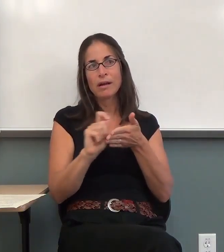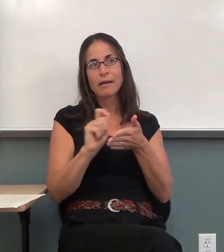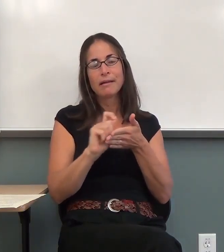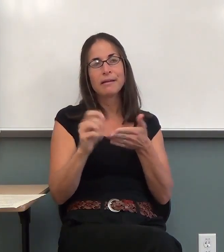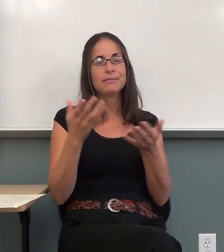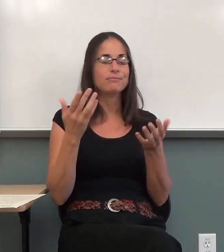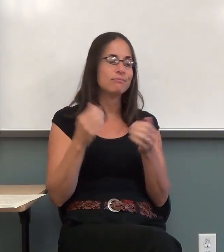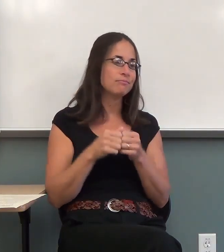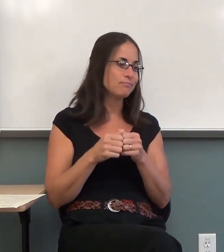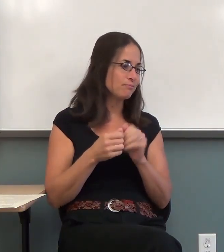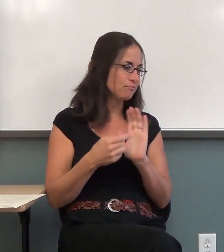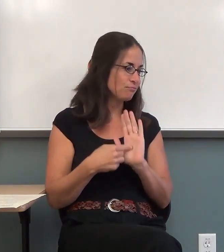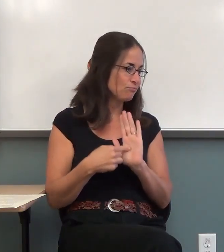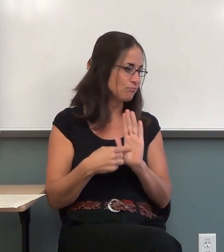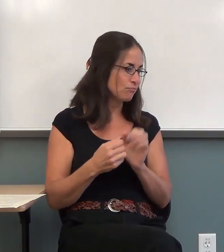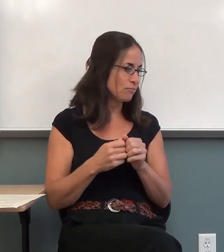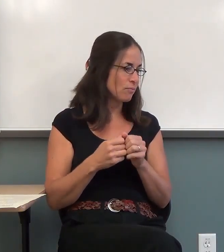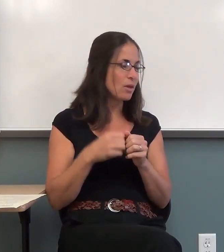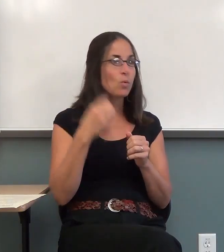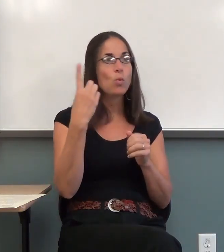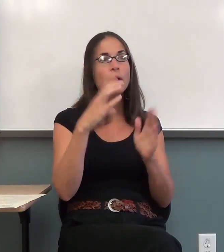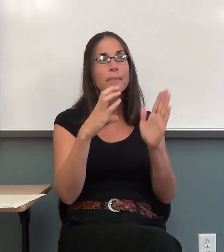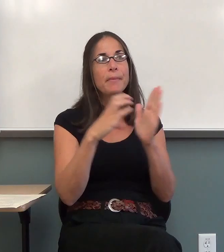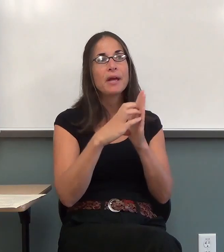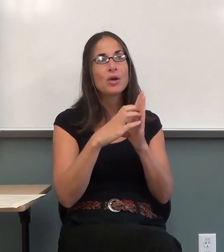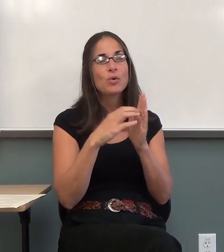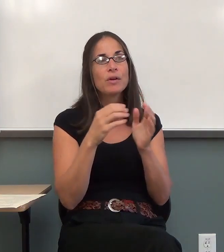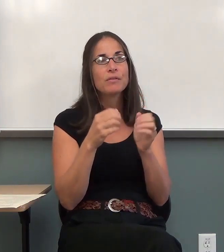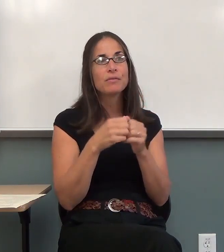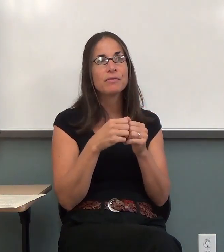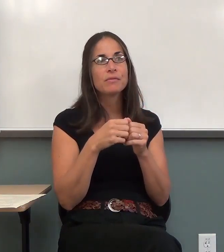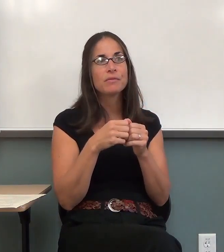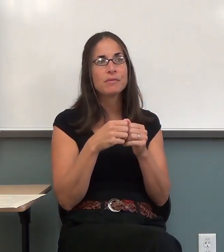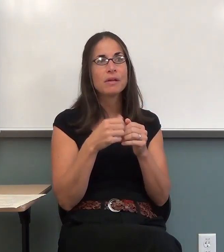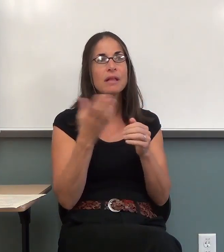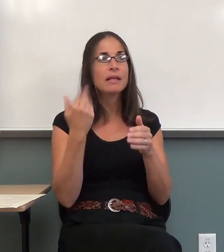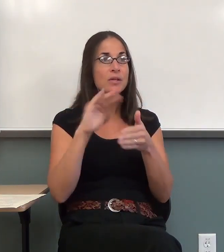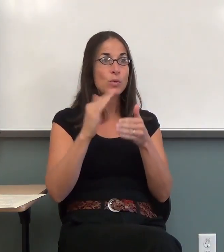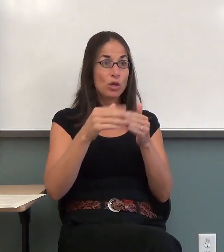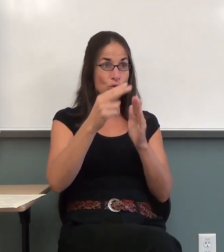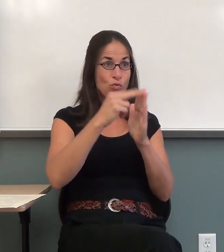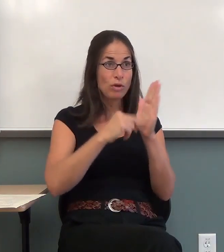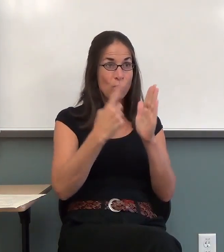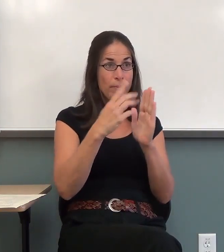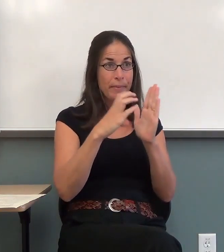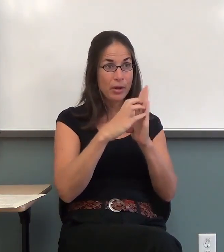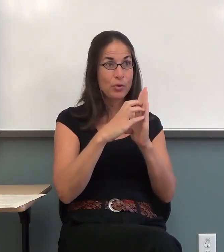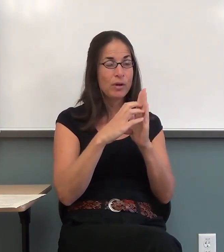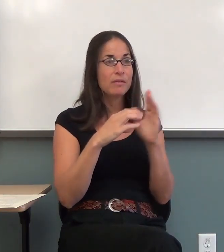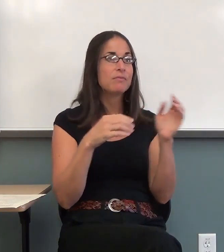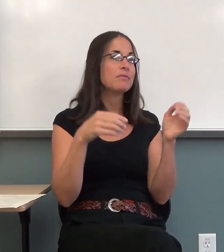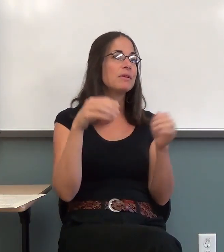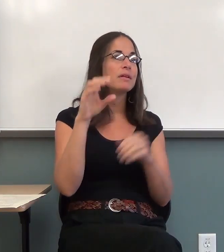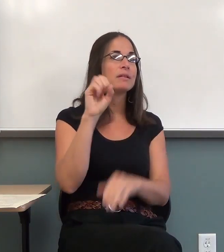the paragraphs that you read over the weekend, the subject, I would say, had something to do with